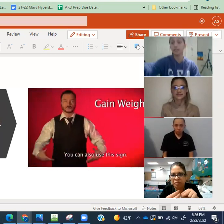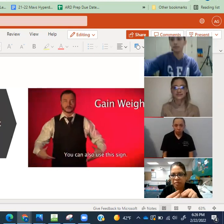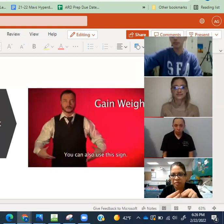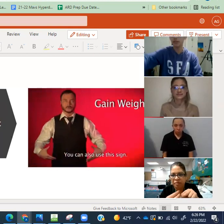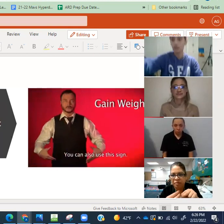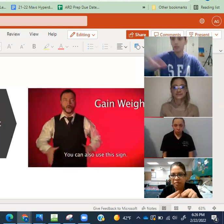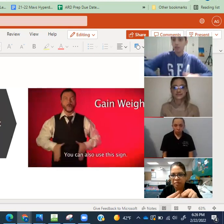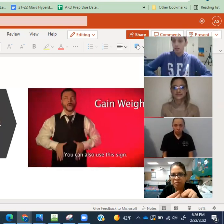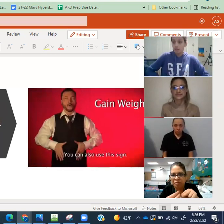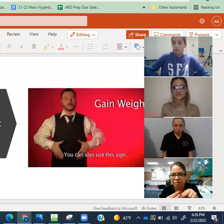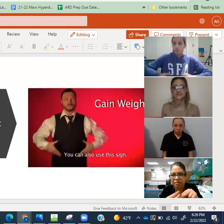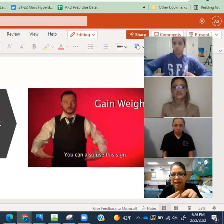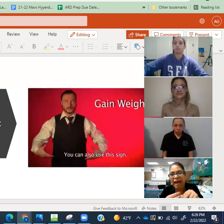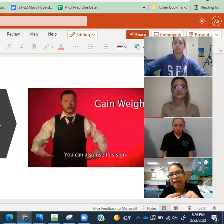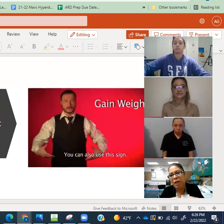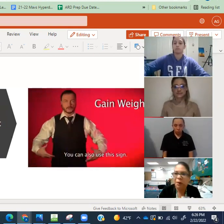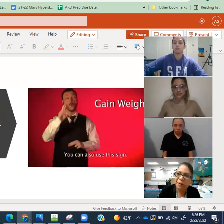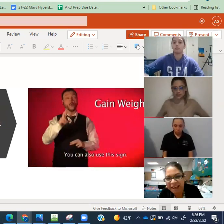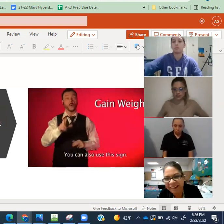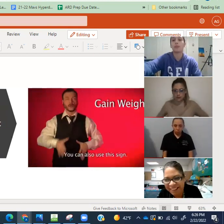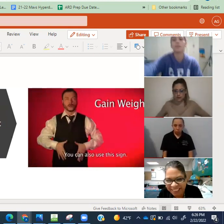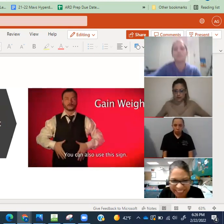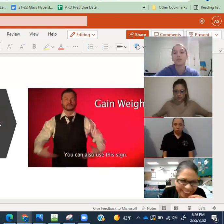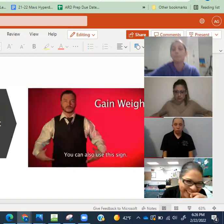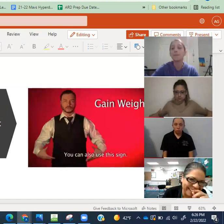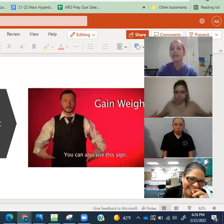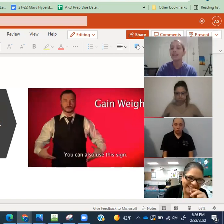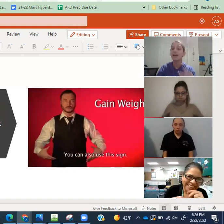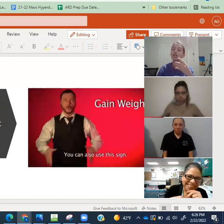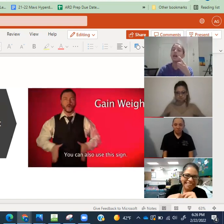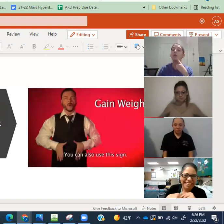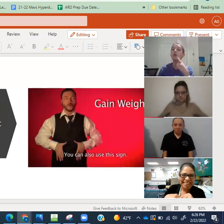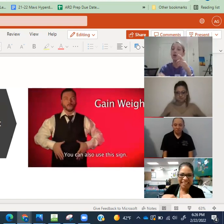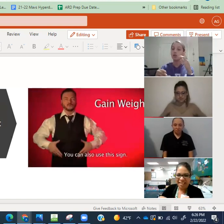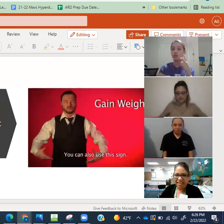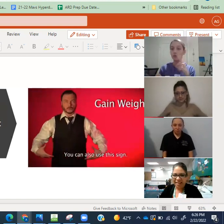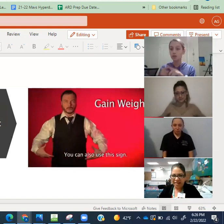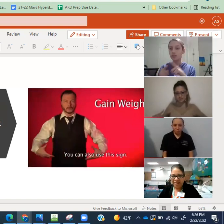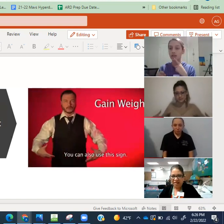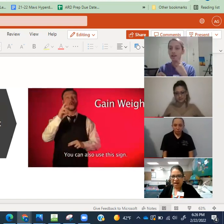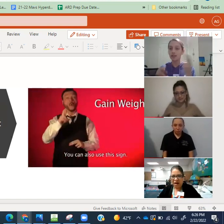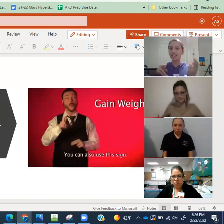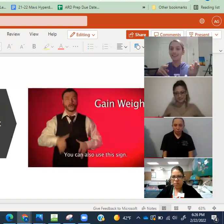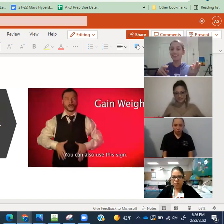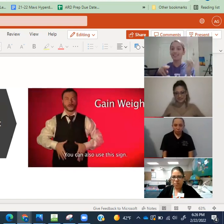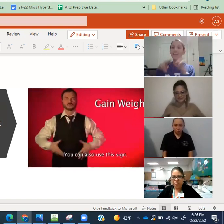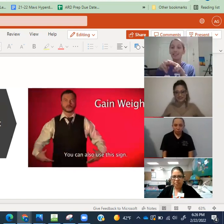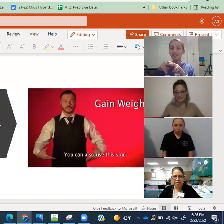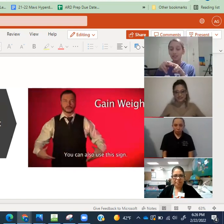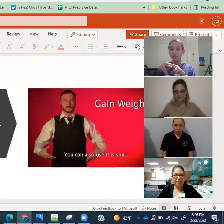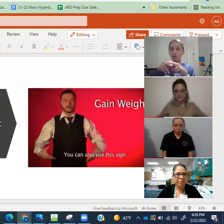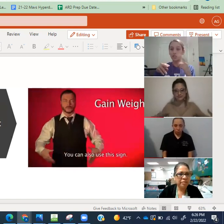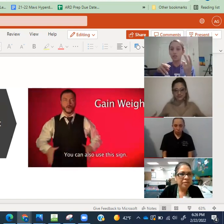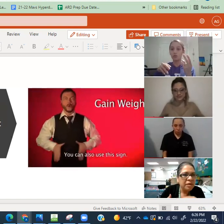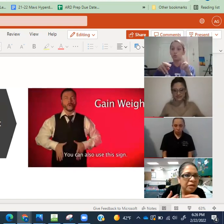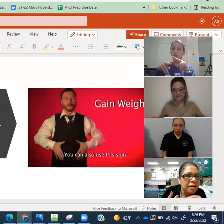your belly, I know that. but I would also say like